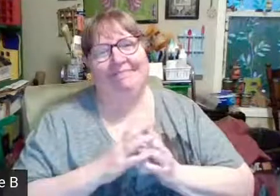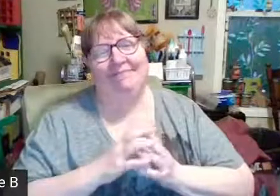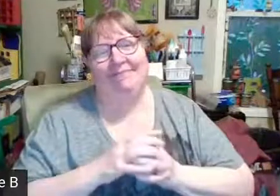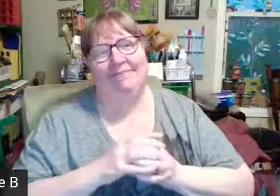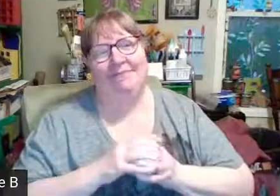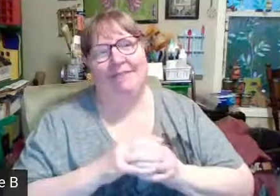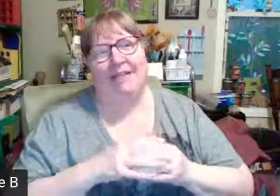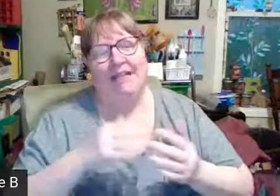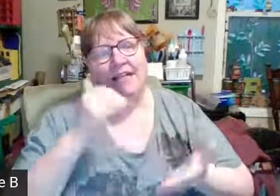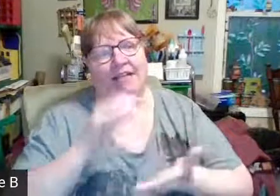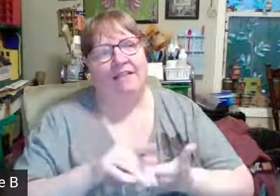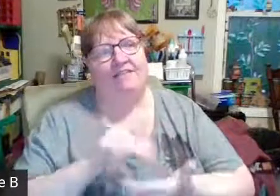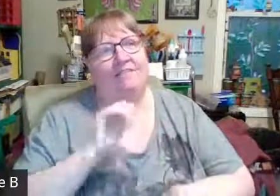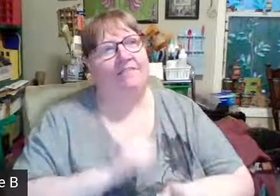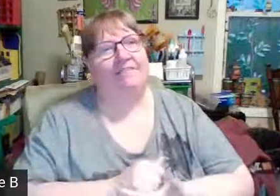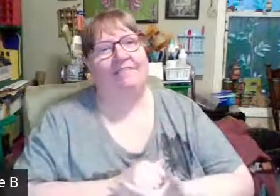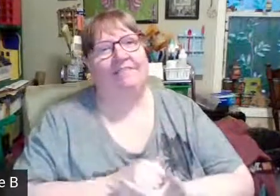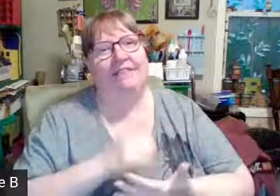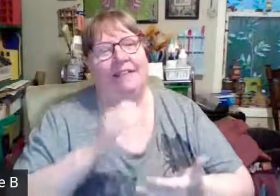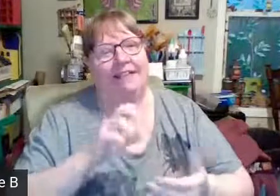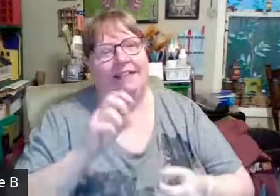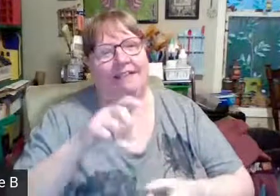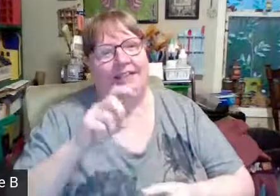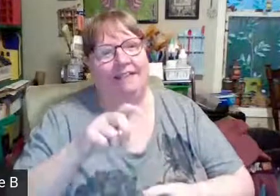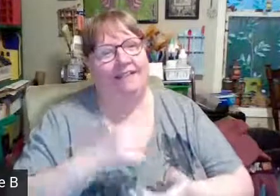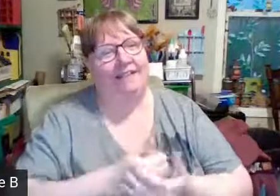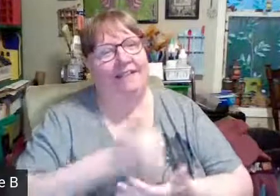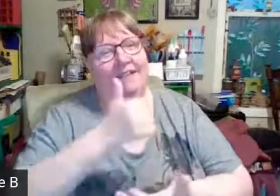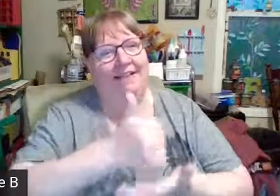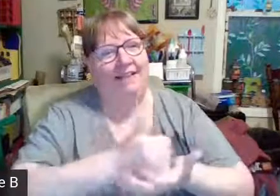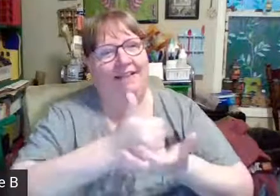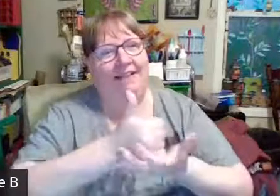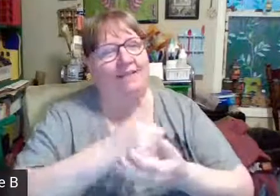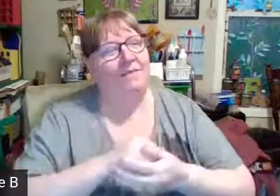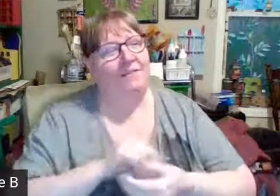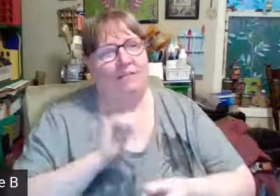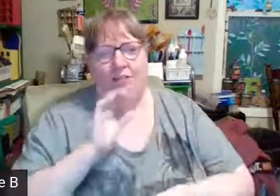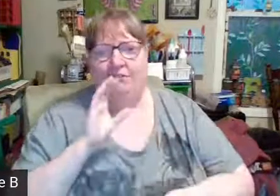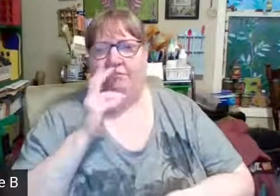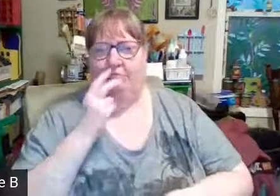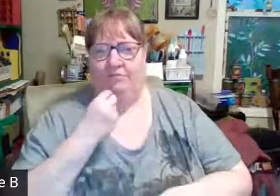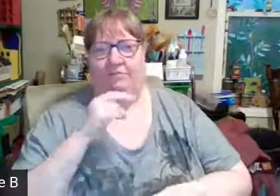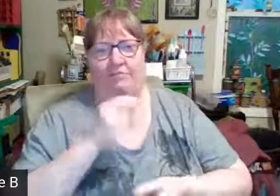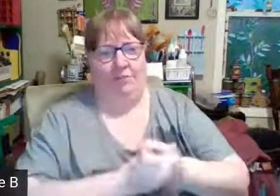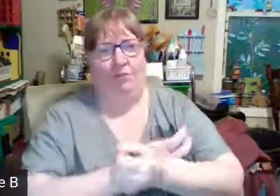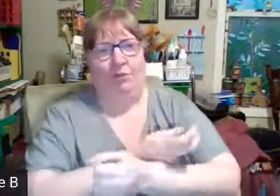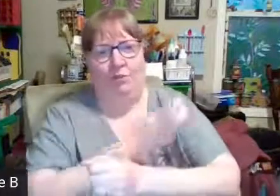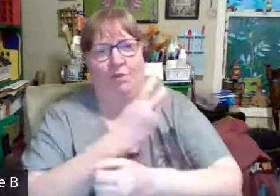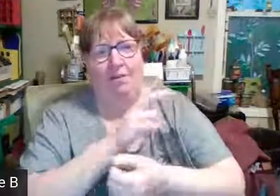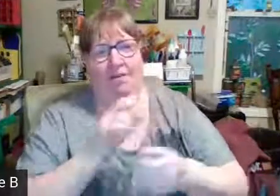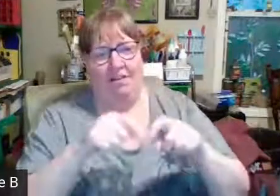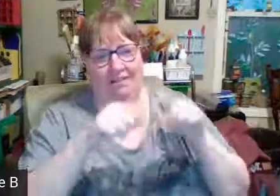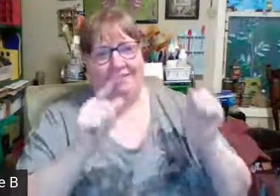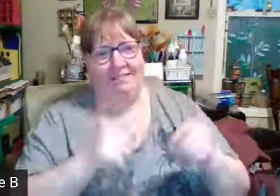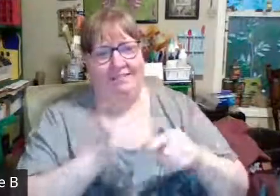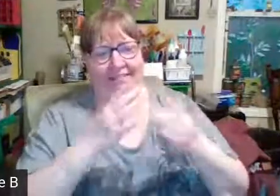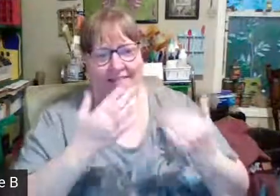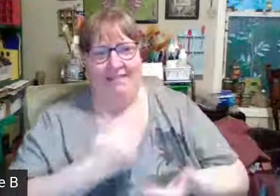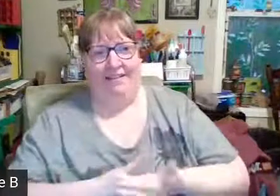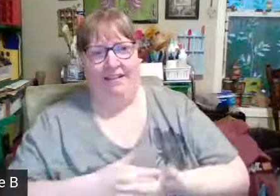needed, and even if you're just learning the ropes and you're a brand new heartist, and in some cases, you may not feel comfortable being